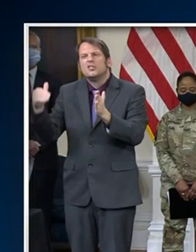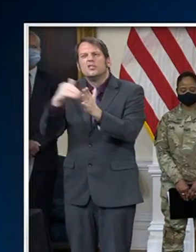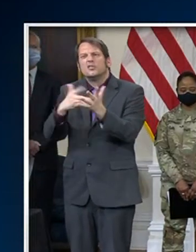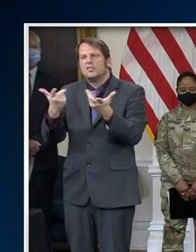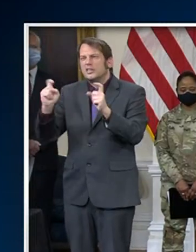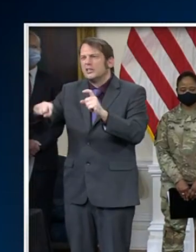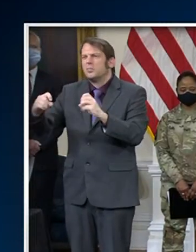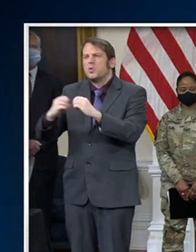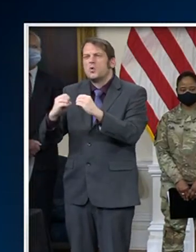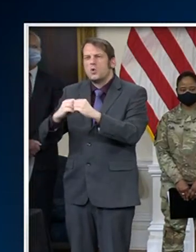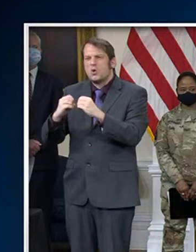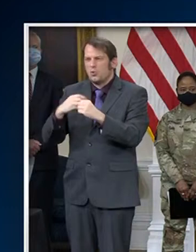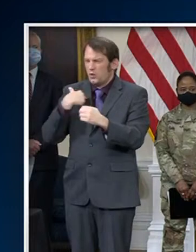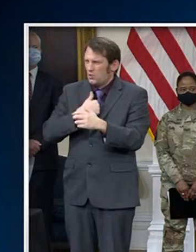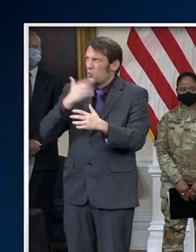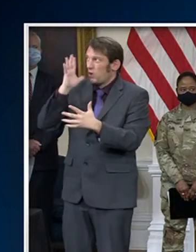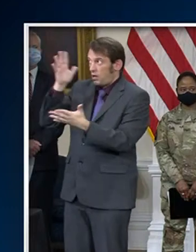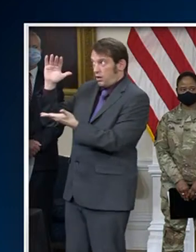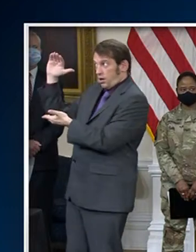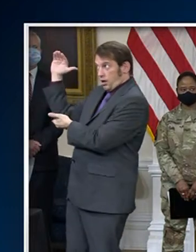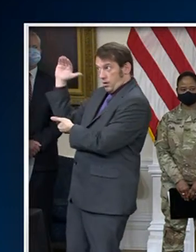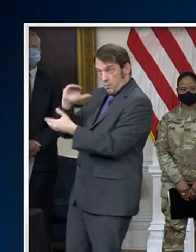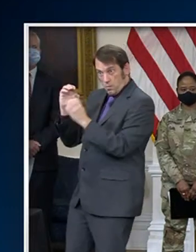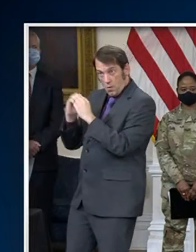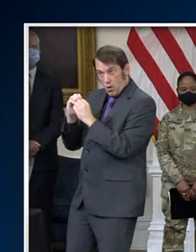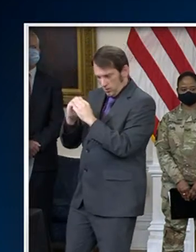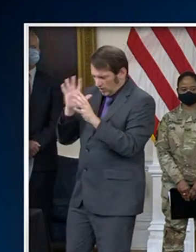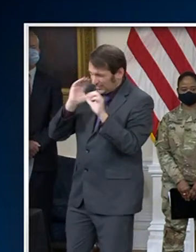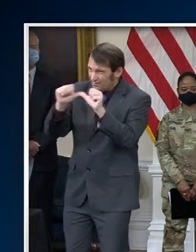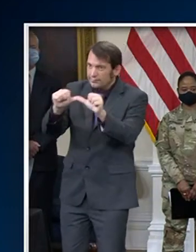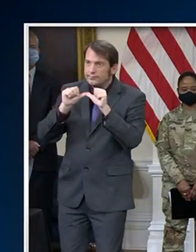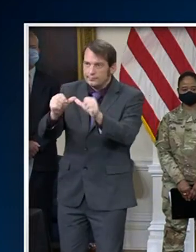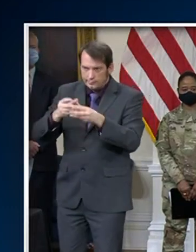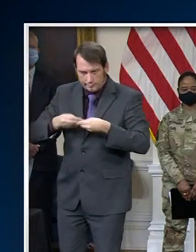as we receive higher allocations from the federal government.